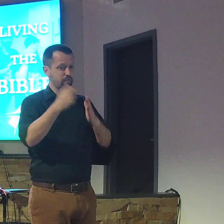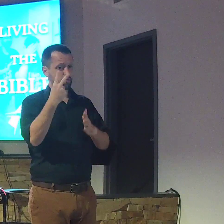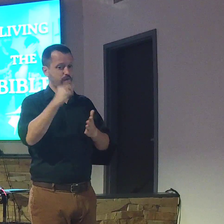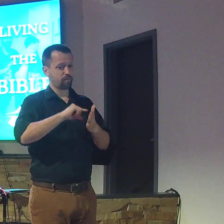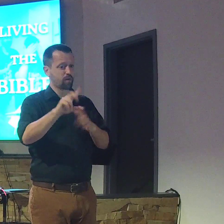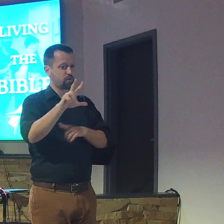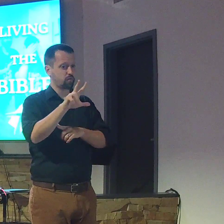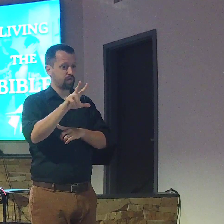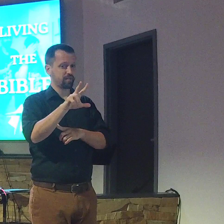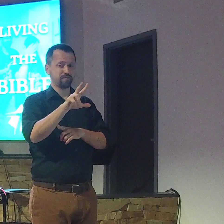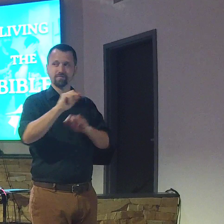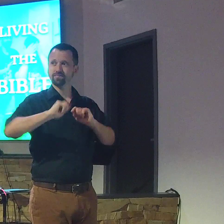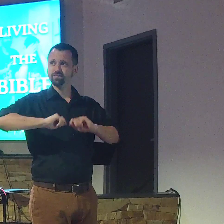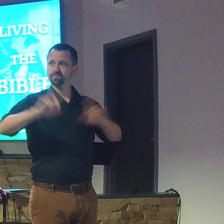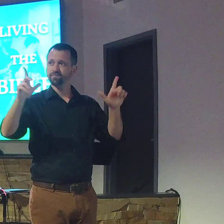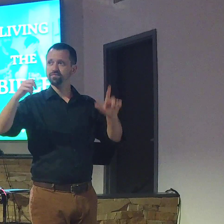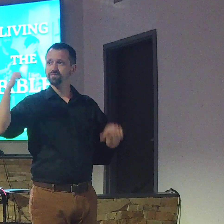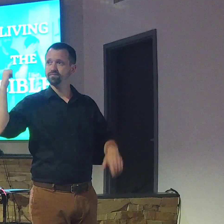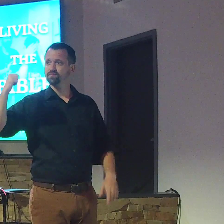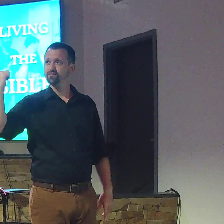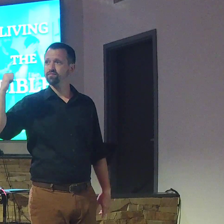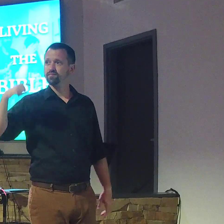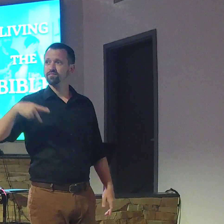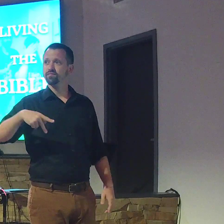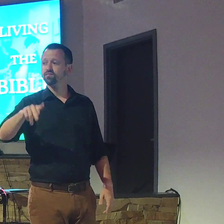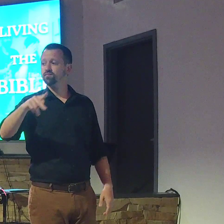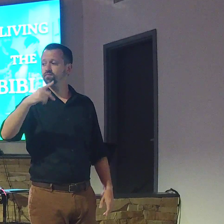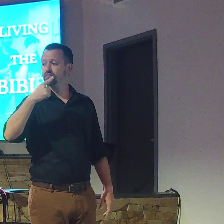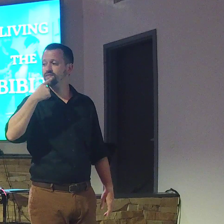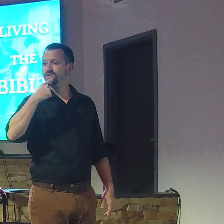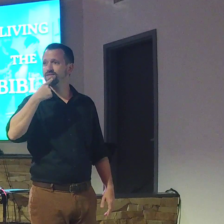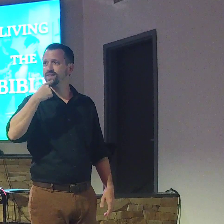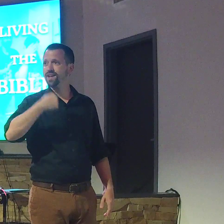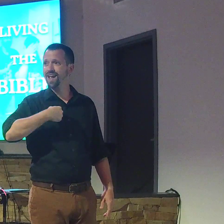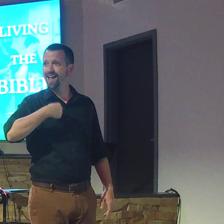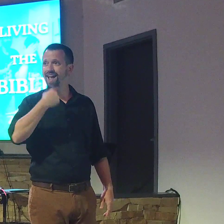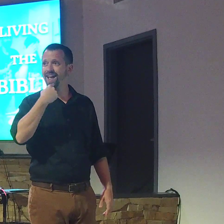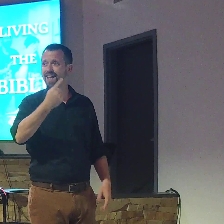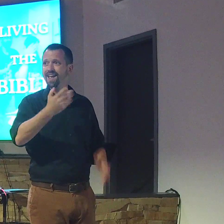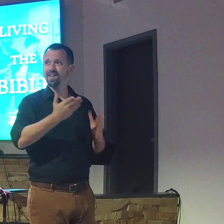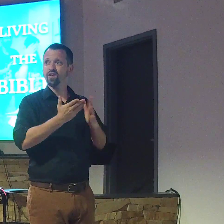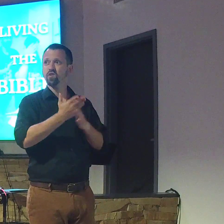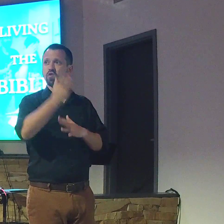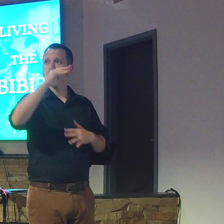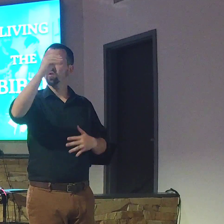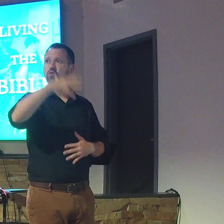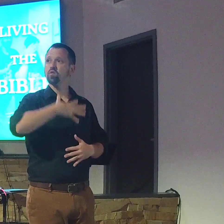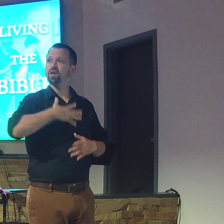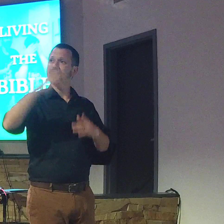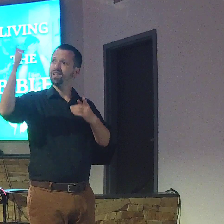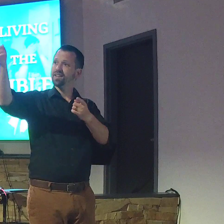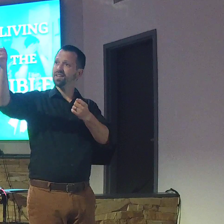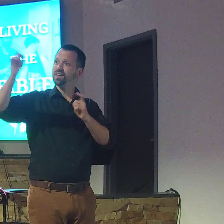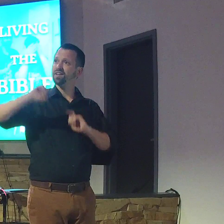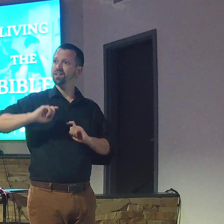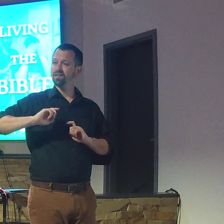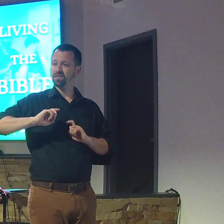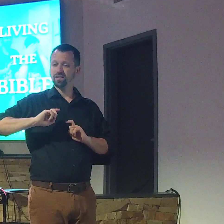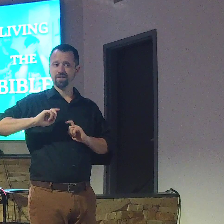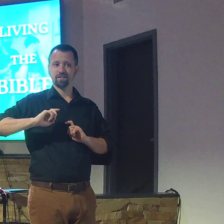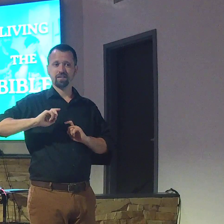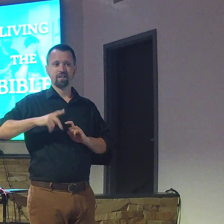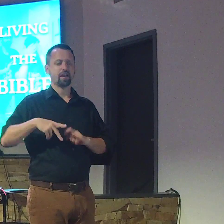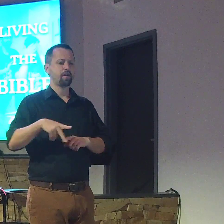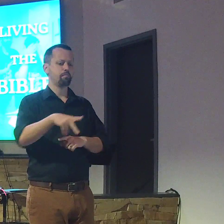verse 3. I have it on the screen for you. Paul says, For I say, through the grace that was given to me, and Paul could